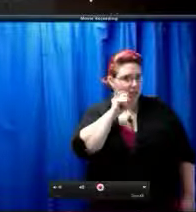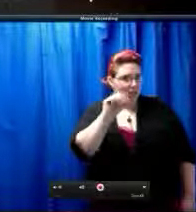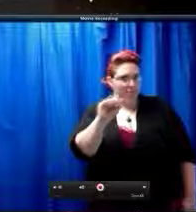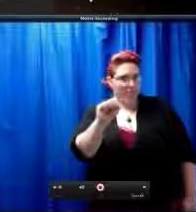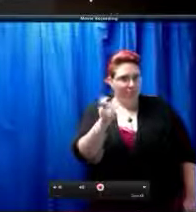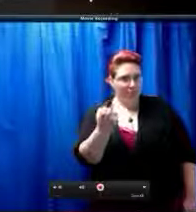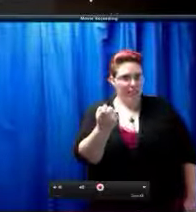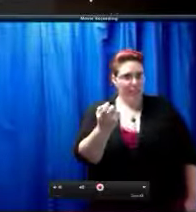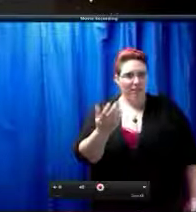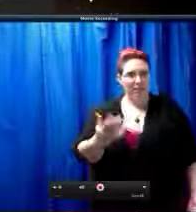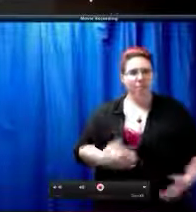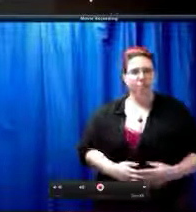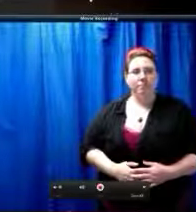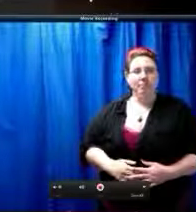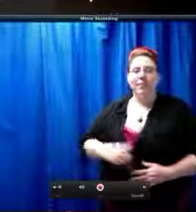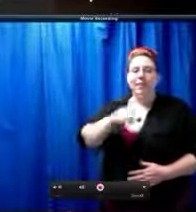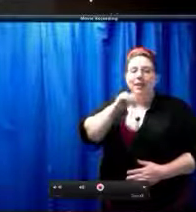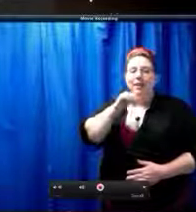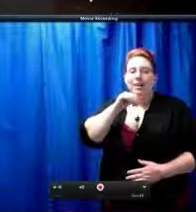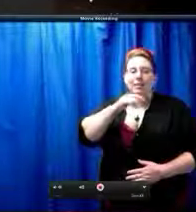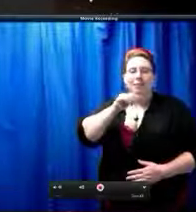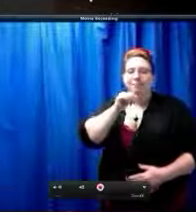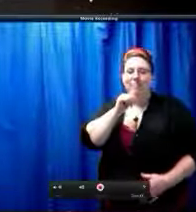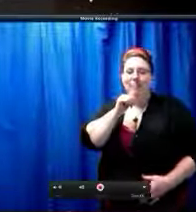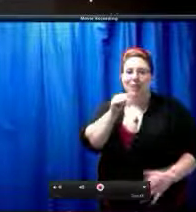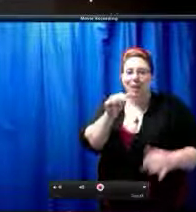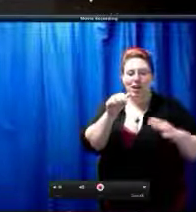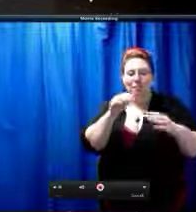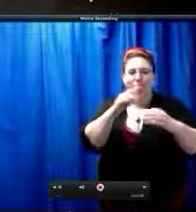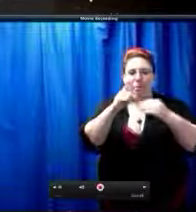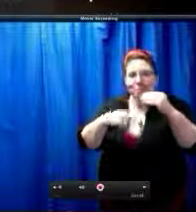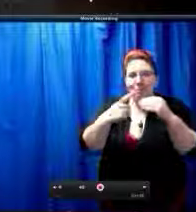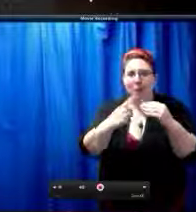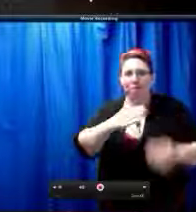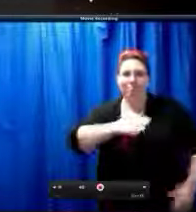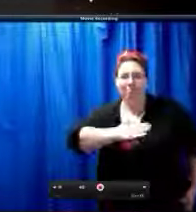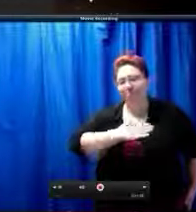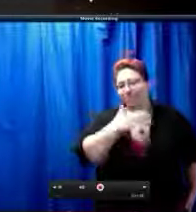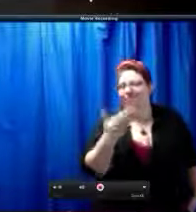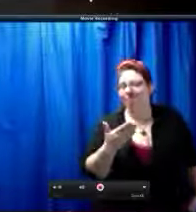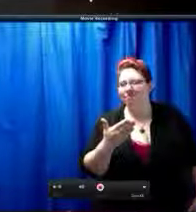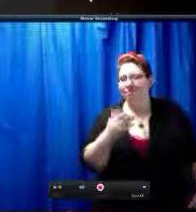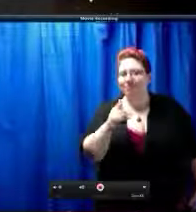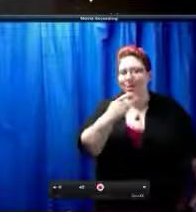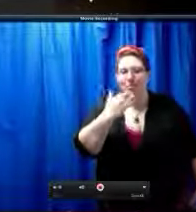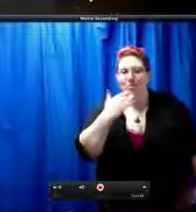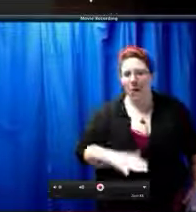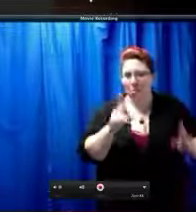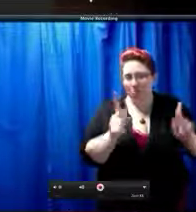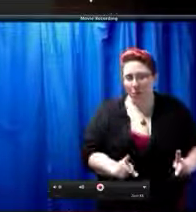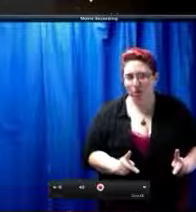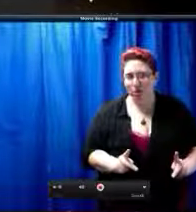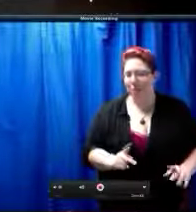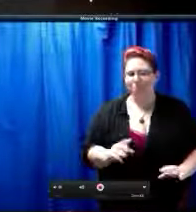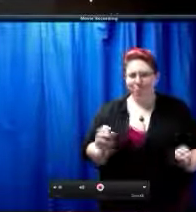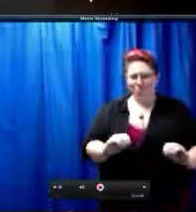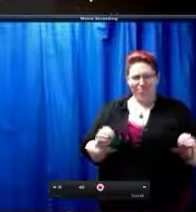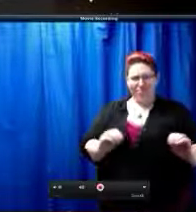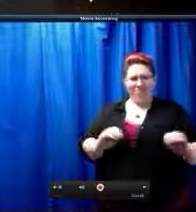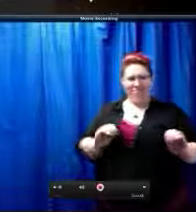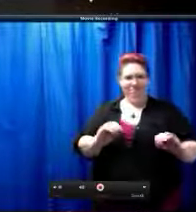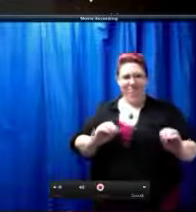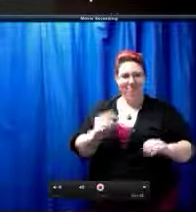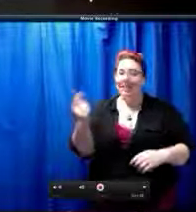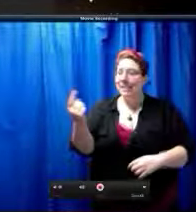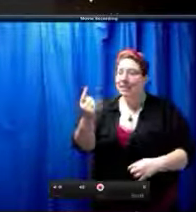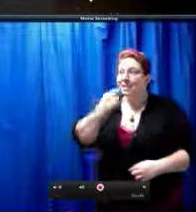need to be screened. It's not an admission of anything, and it doesn't make you into some bad person. I have to tell you that we've got people that have said that, but